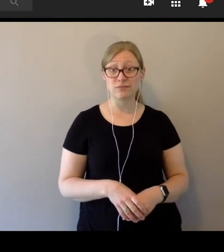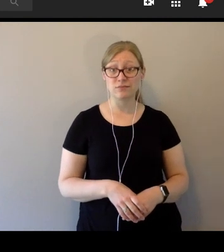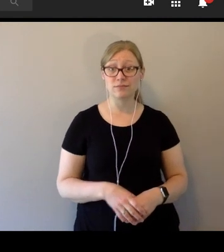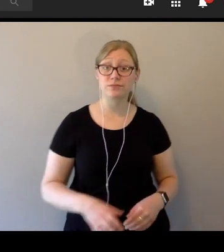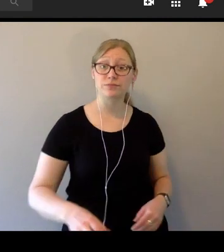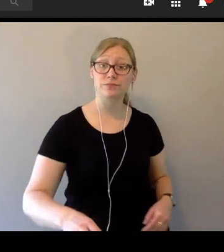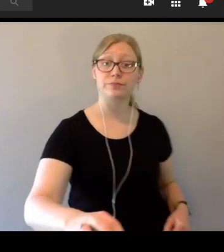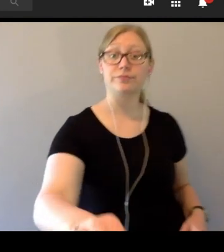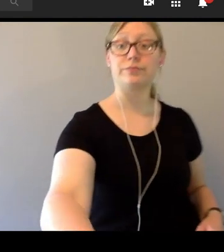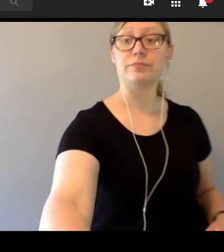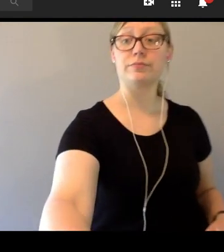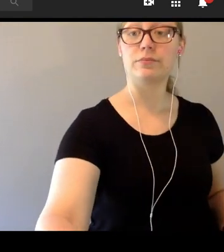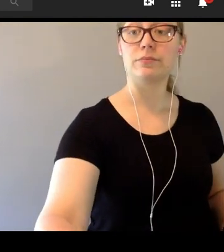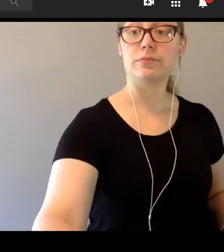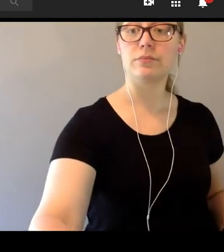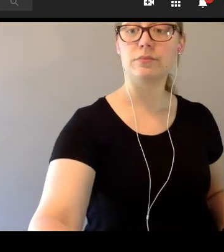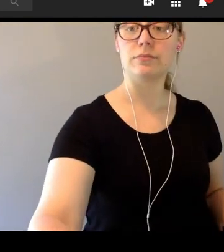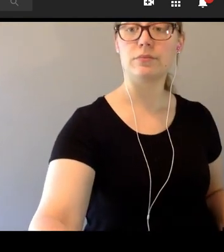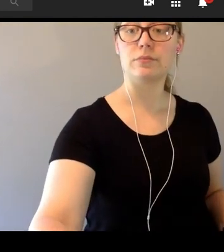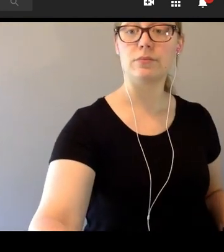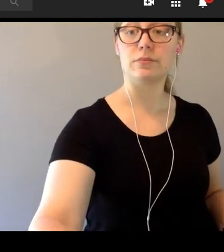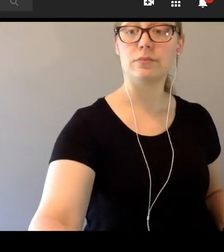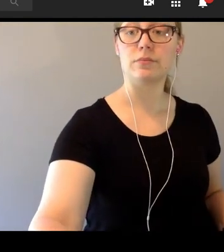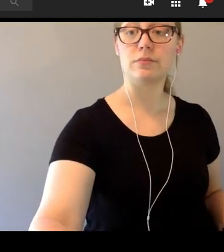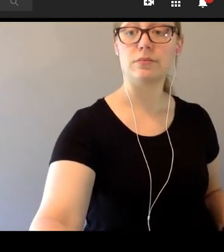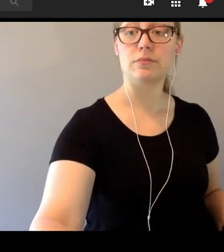On the test, I'm going to ask you to make a video of yourself